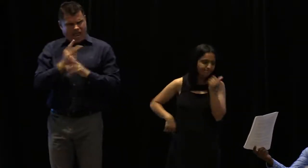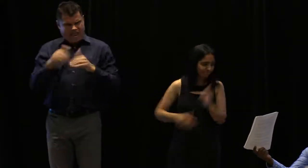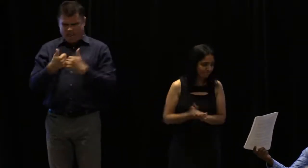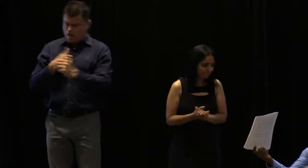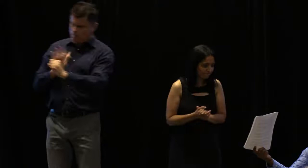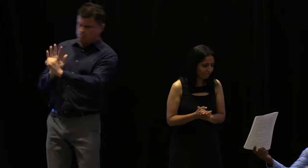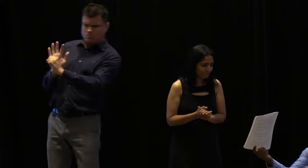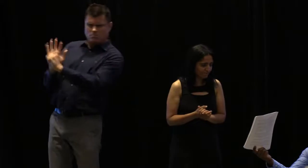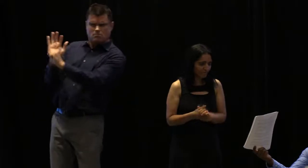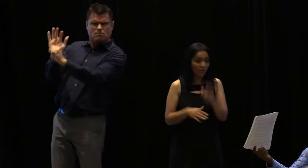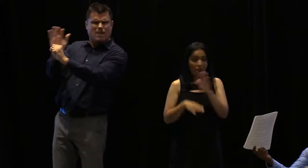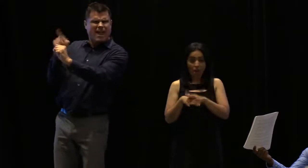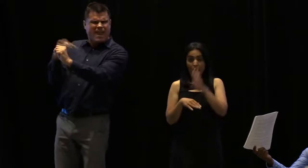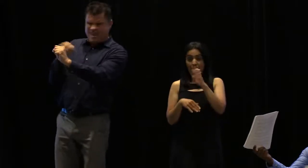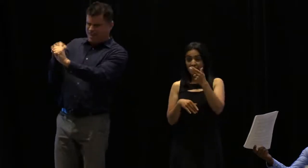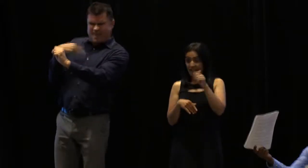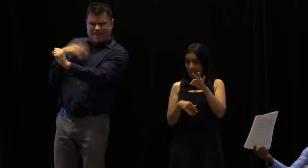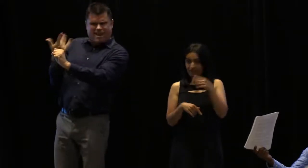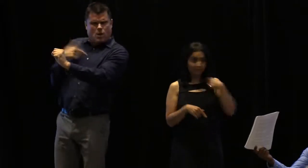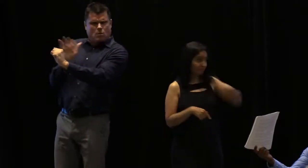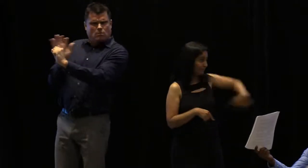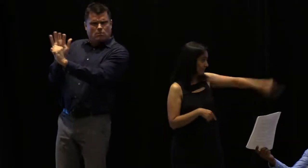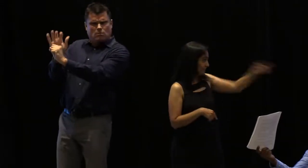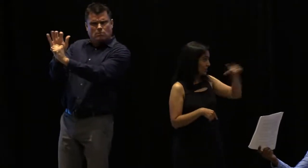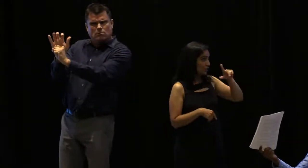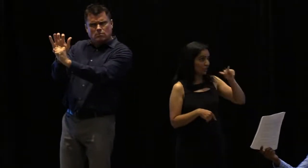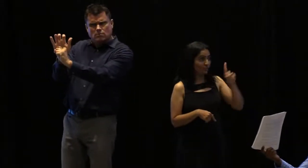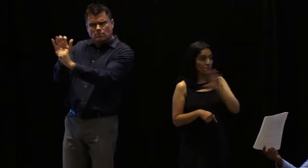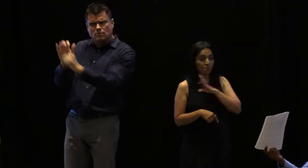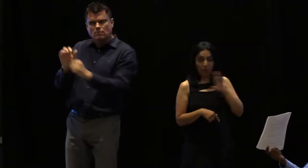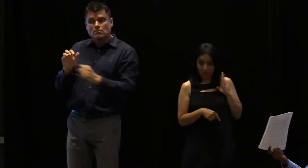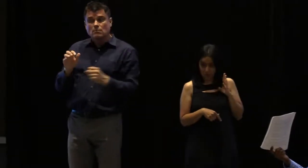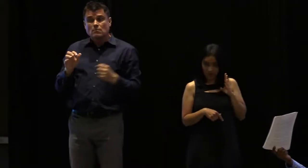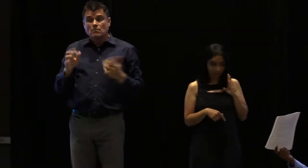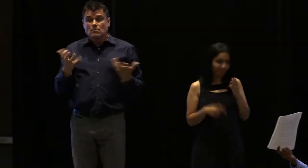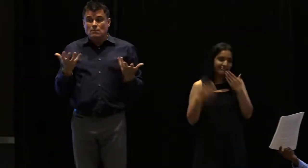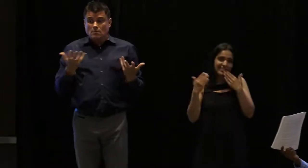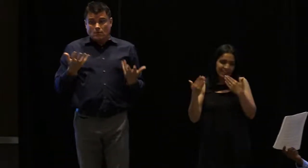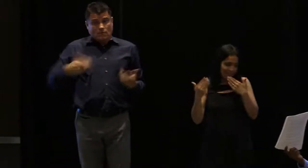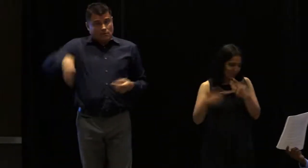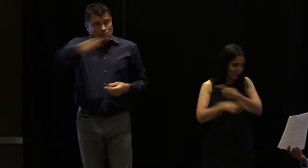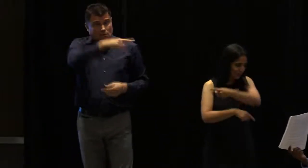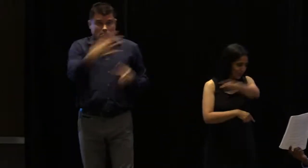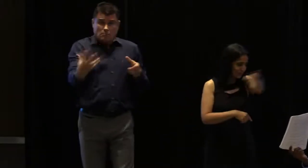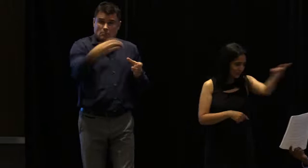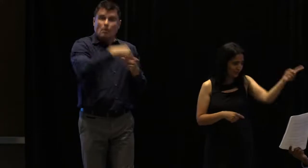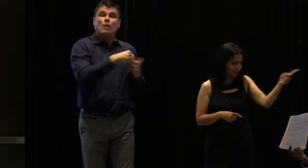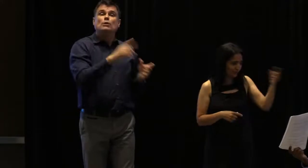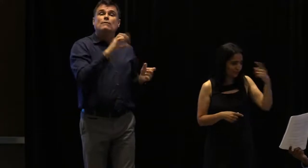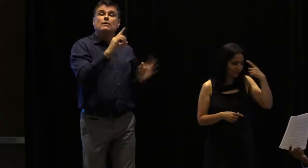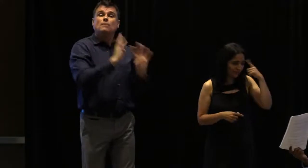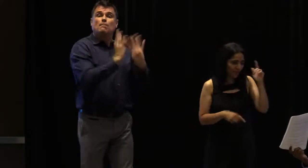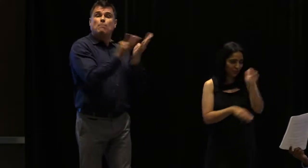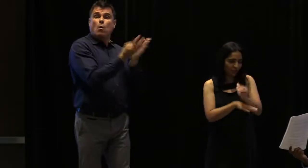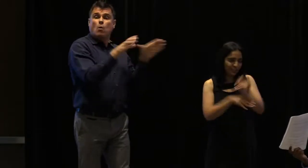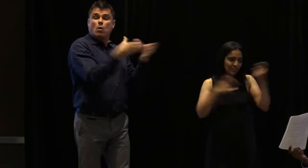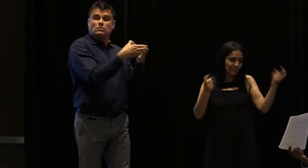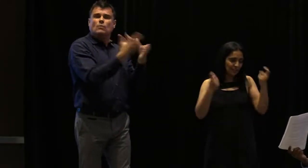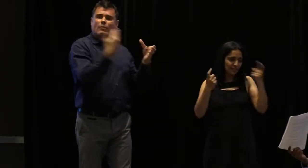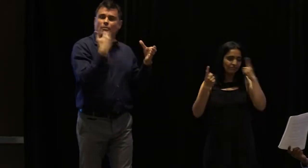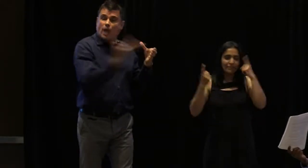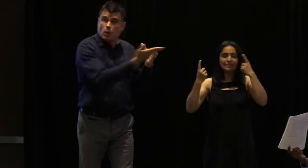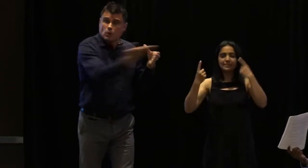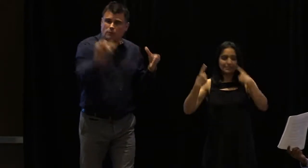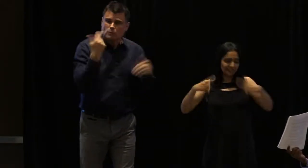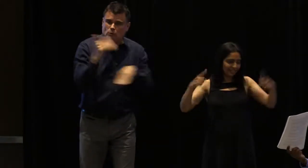about how you can advocate as well. On behalf of the GVAD board, my absolute gratitude